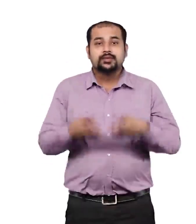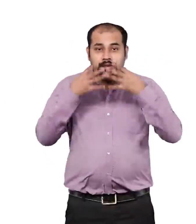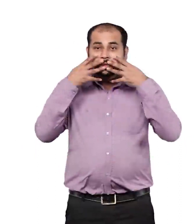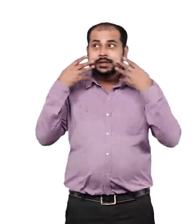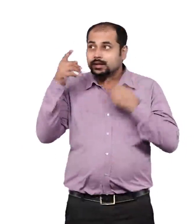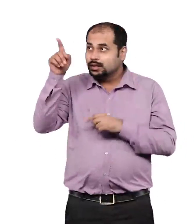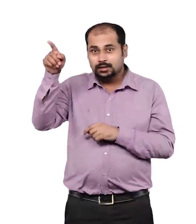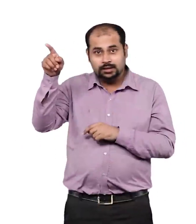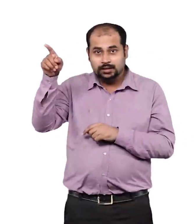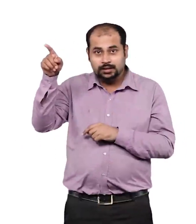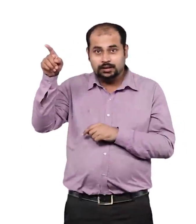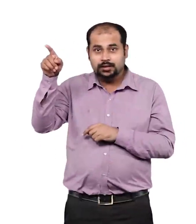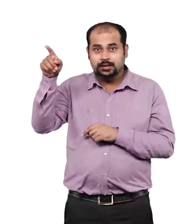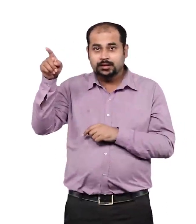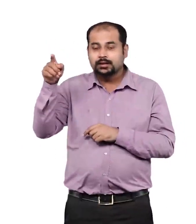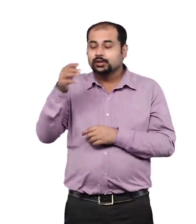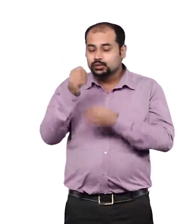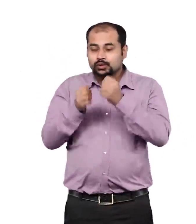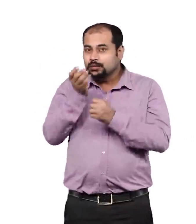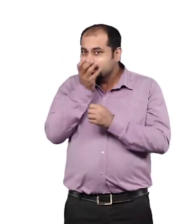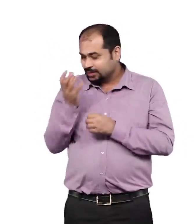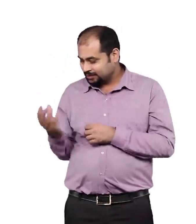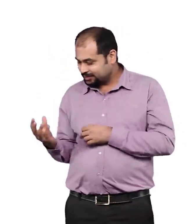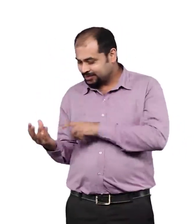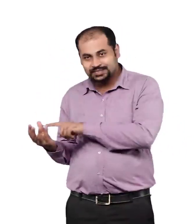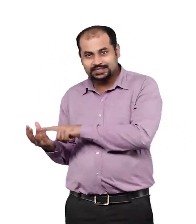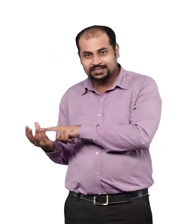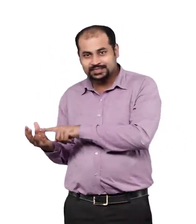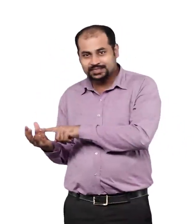How far is the cat from the milk? Dash fingers.